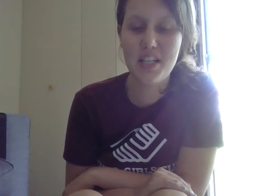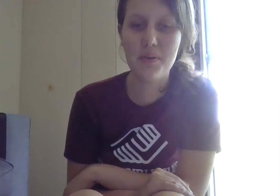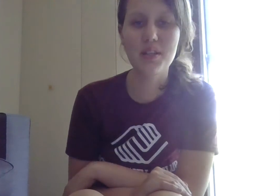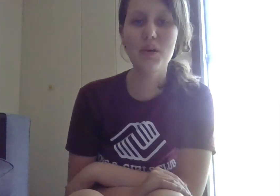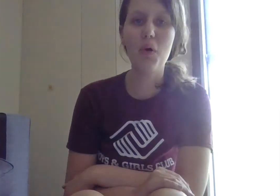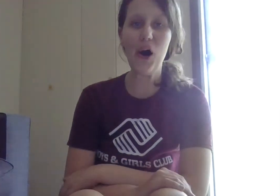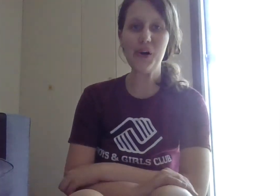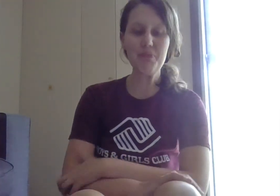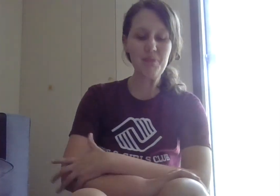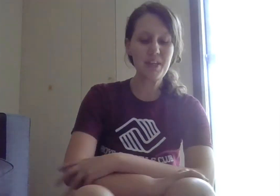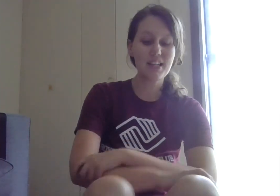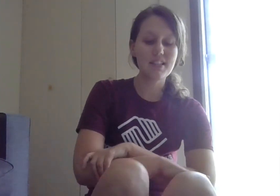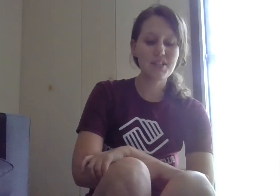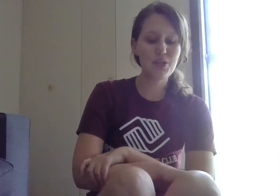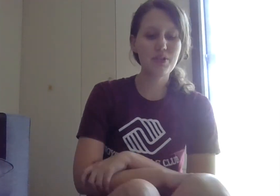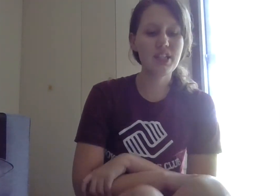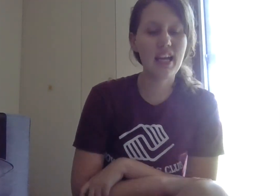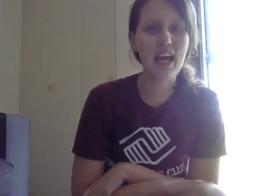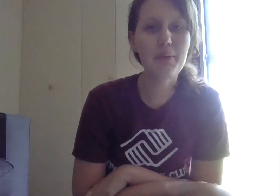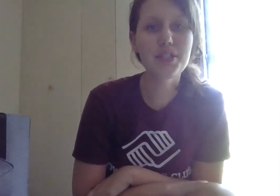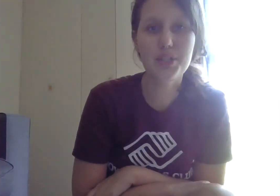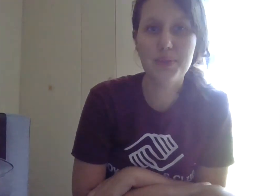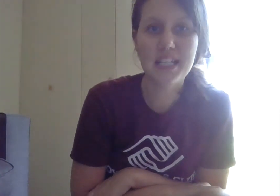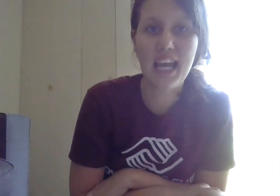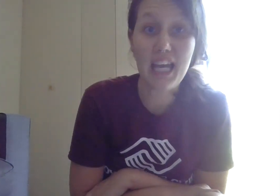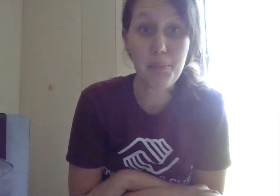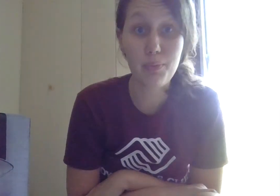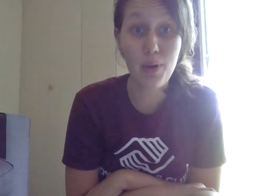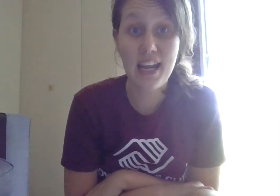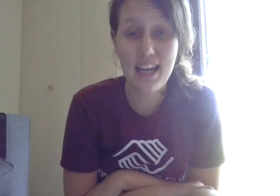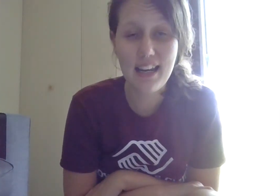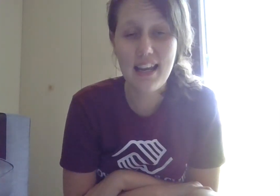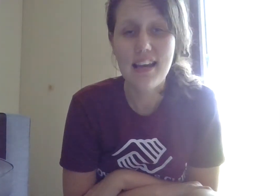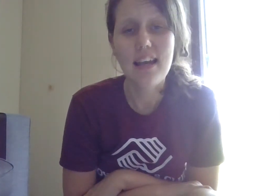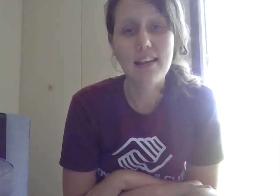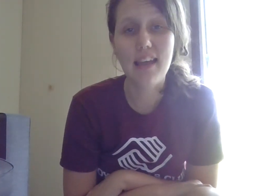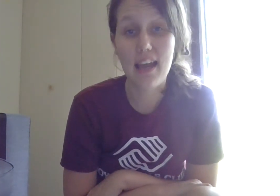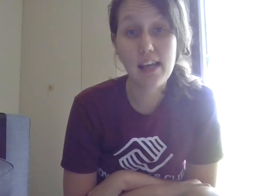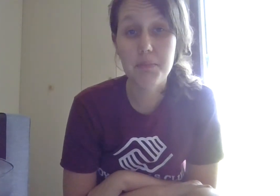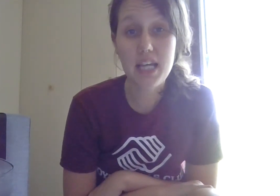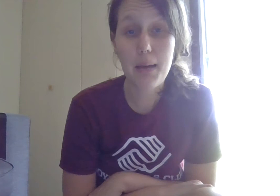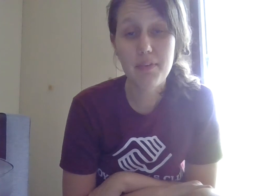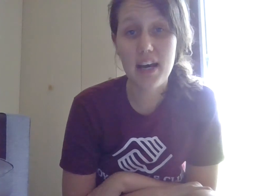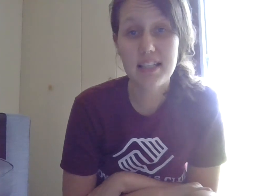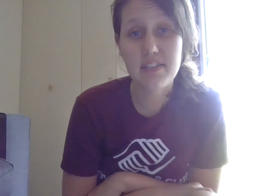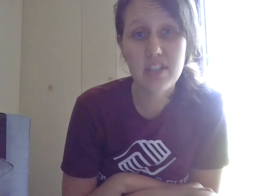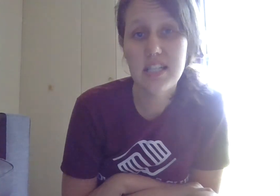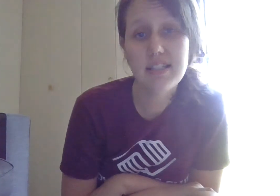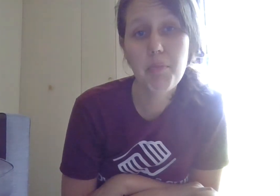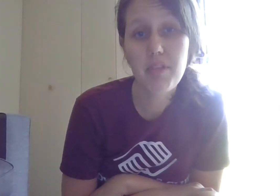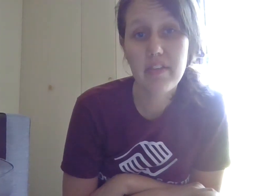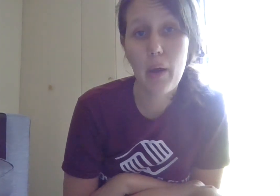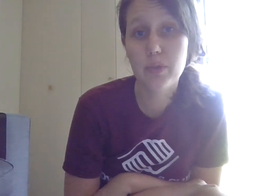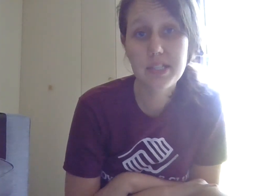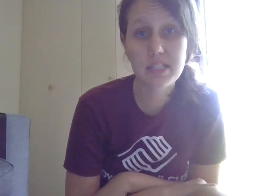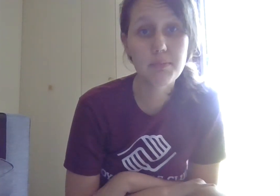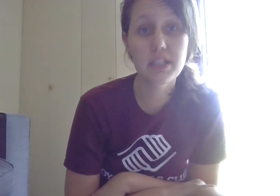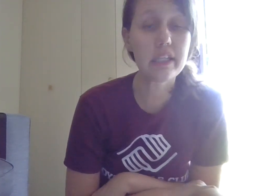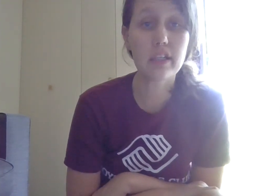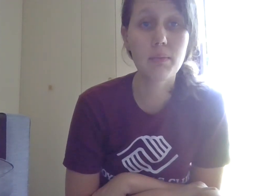with you all. So today we're doing a brain game type of activity, something that will stimulate our